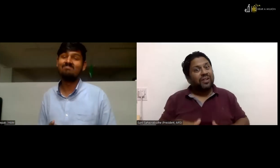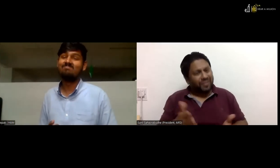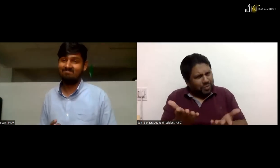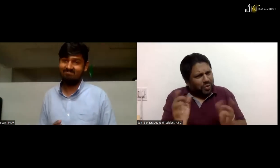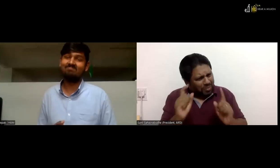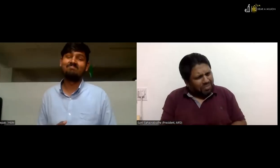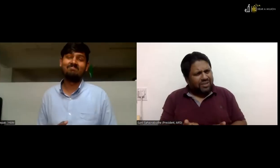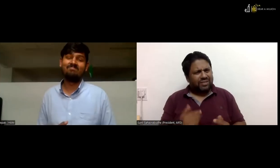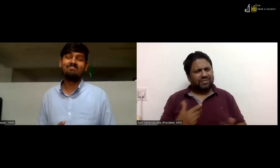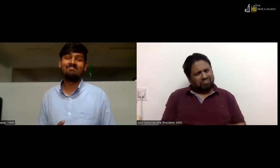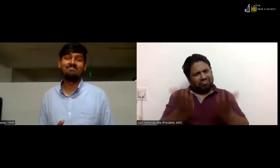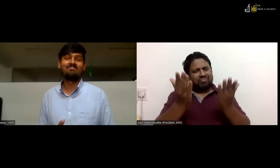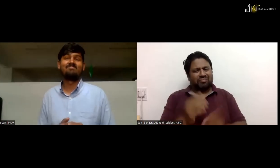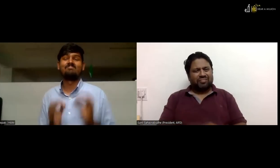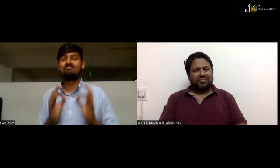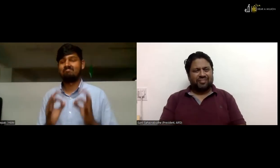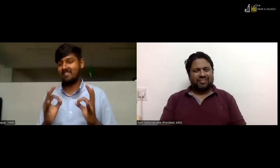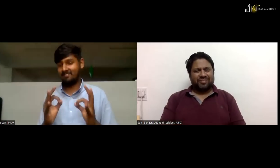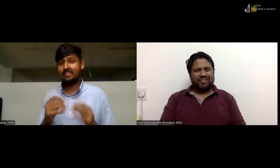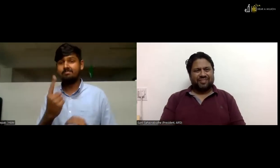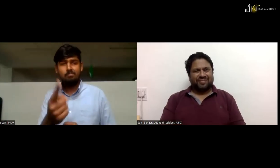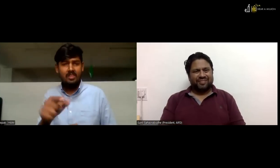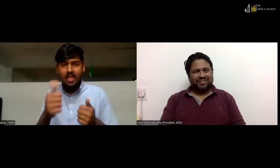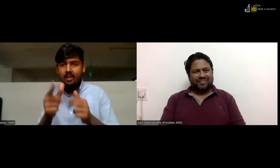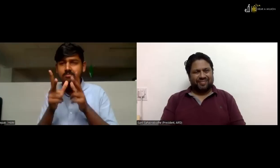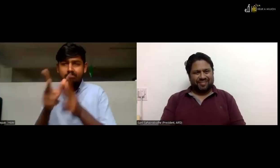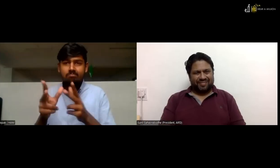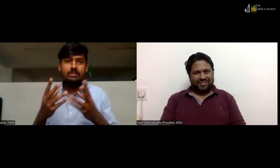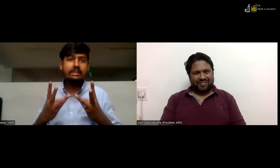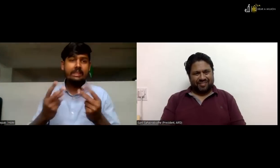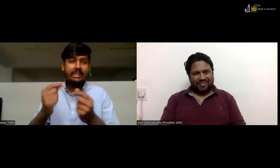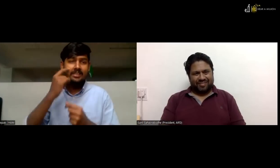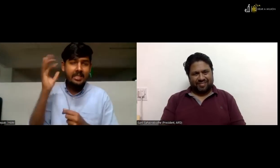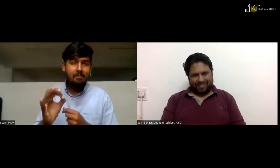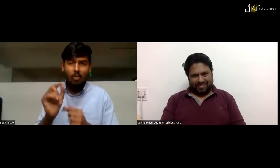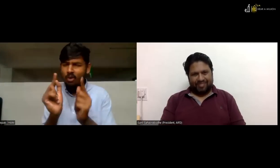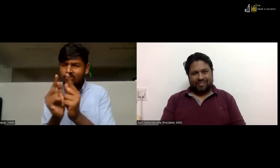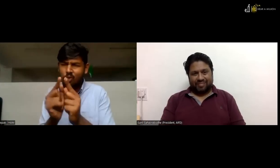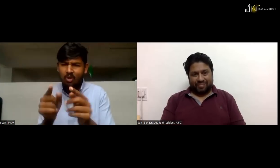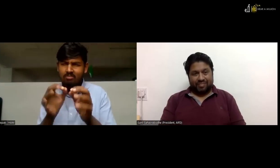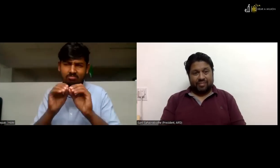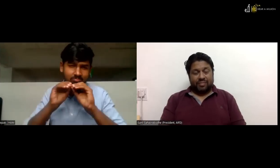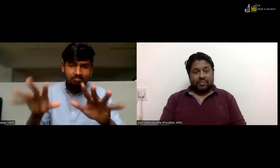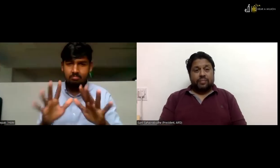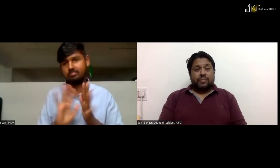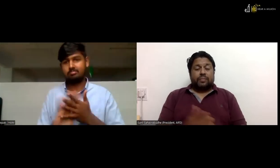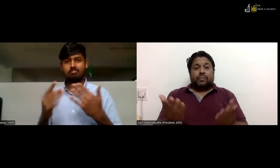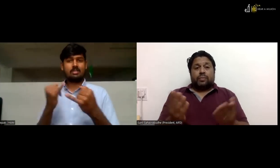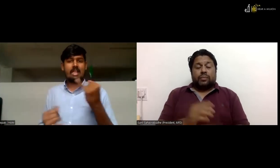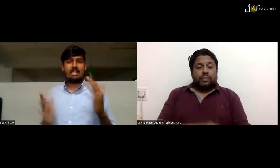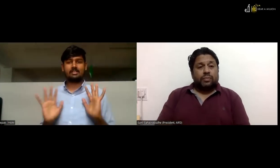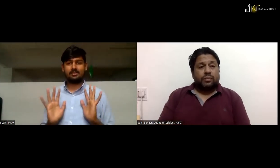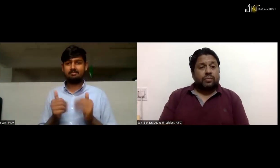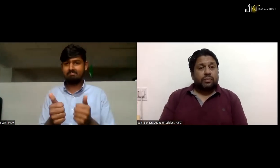language. So they kodas are also proudly saying, so this is how we also can say that we are proud of using our sign